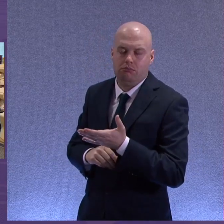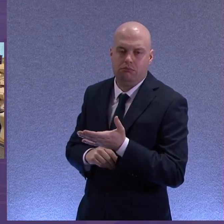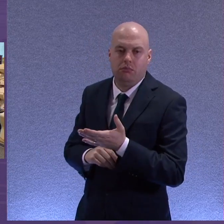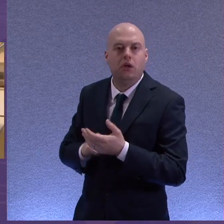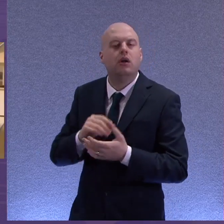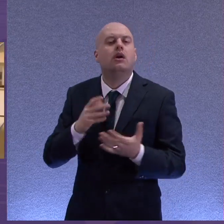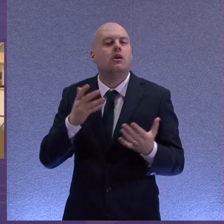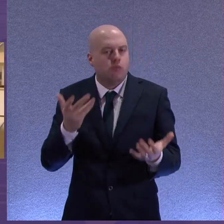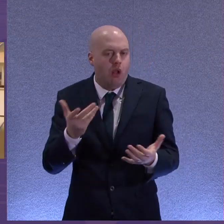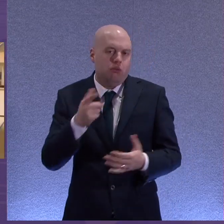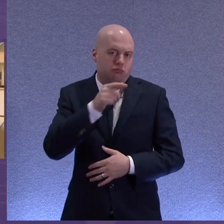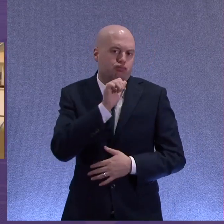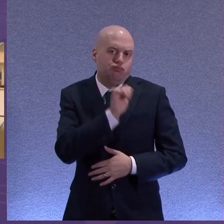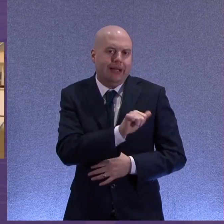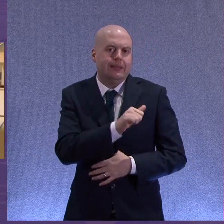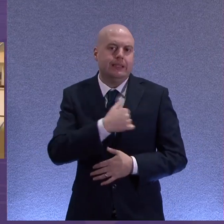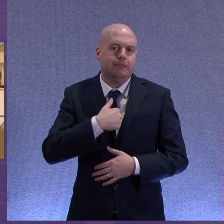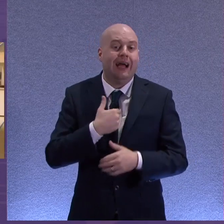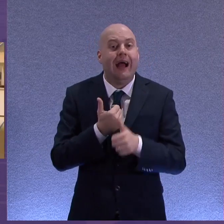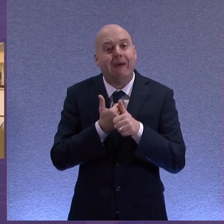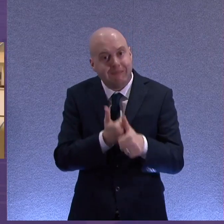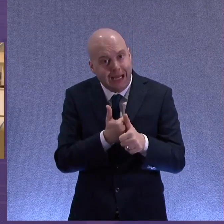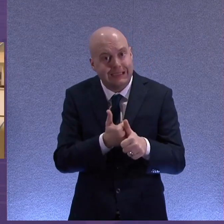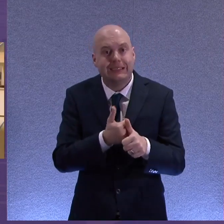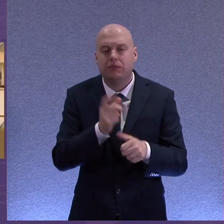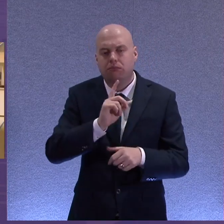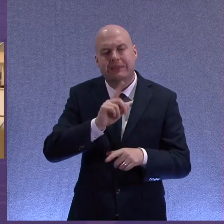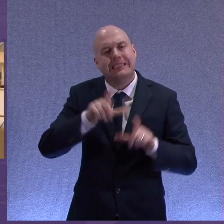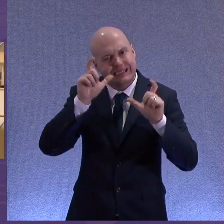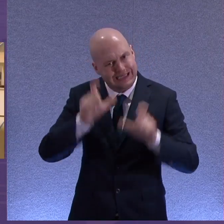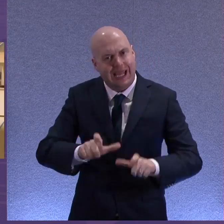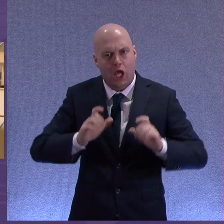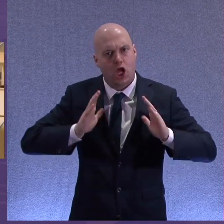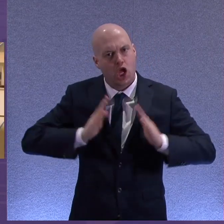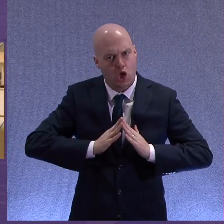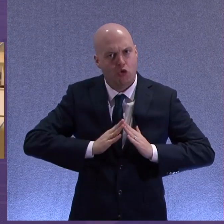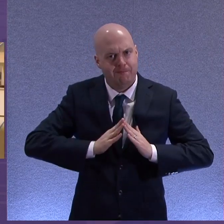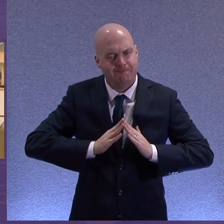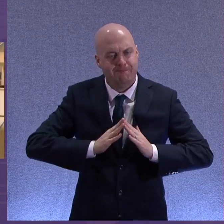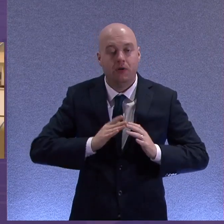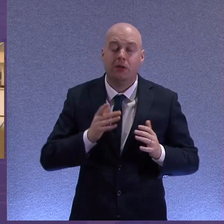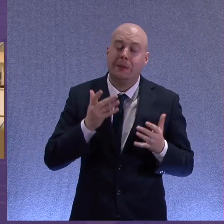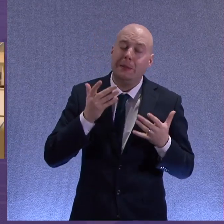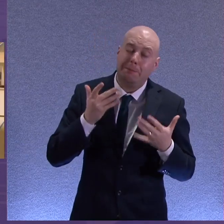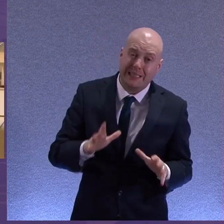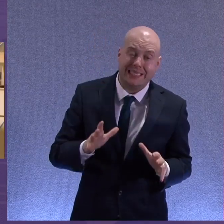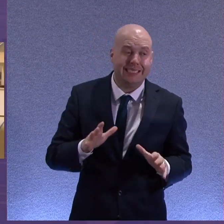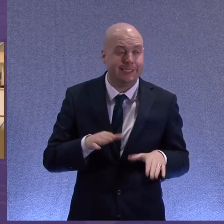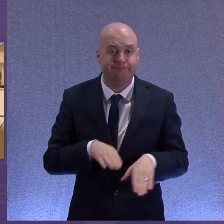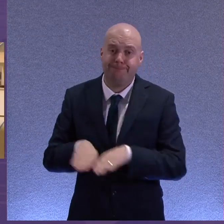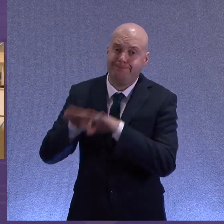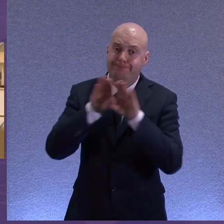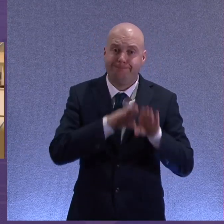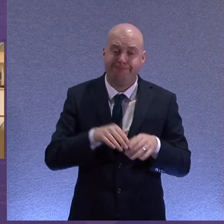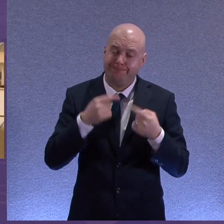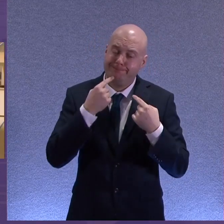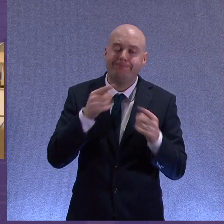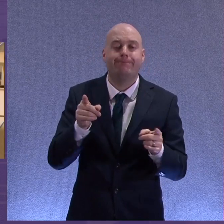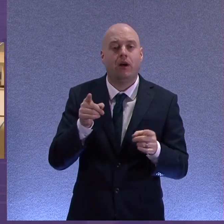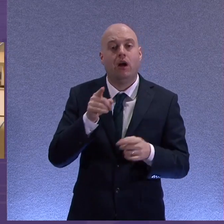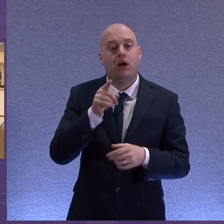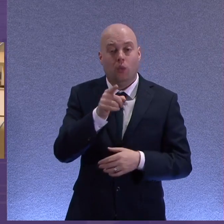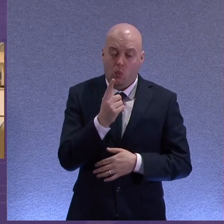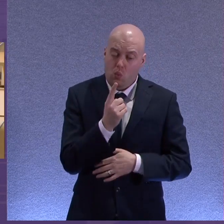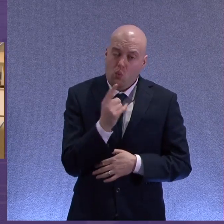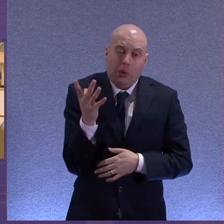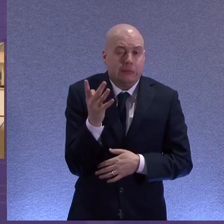at home, although they can go out for basic necessities, preferably no more than once a day, and that would be the case